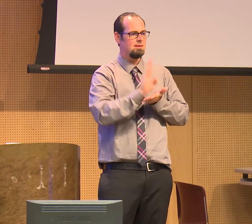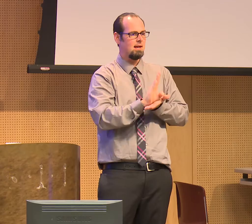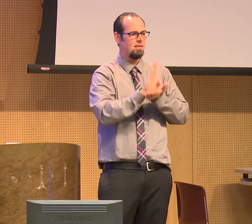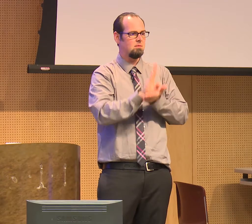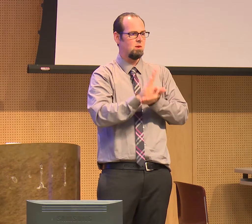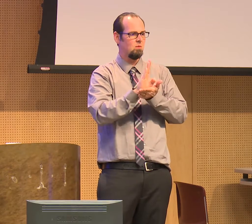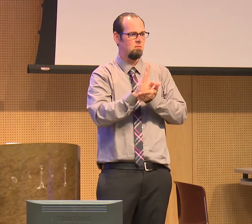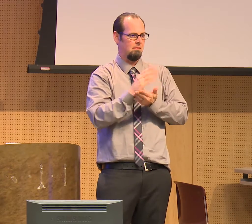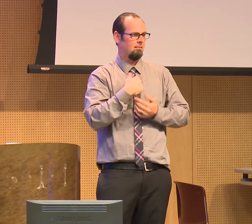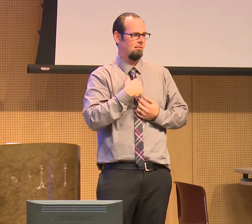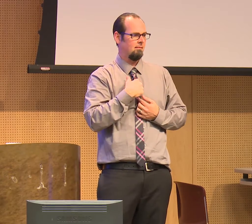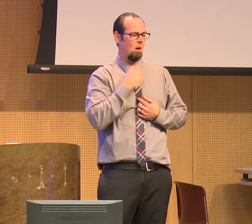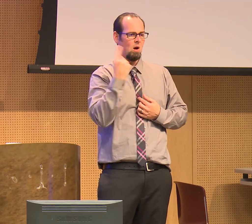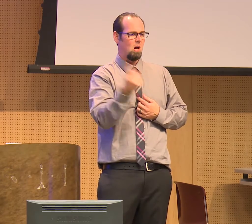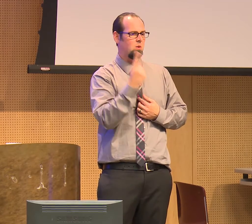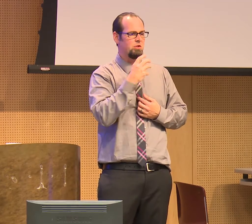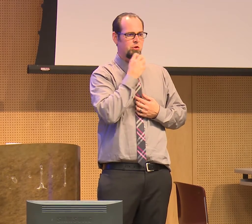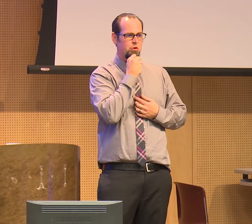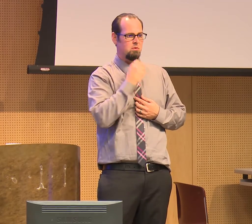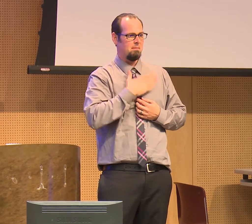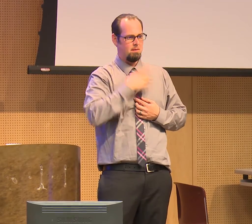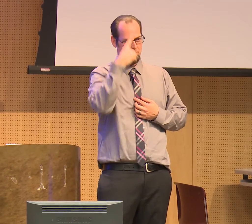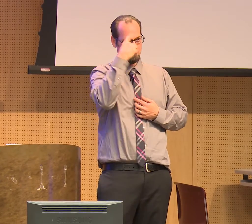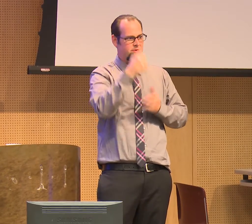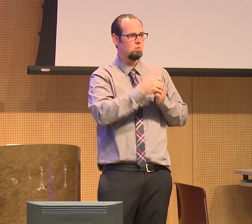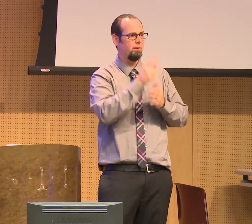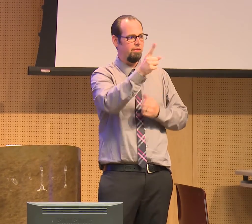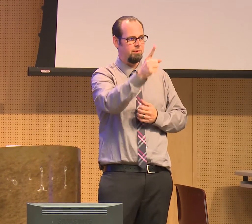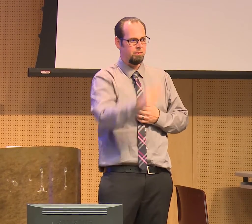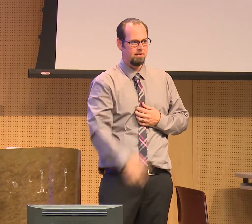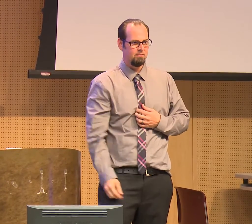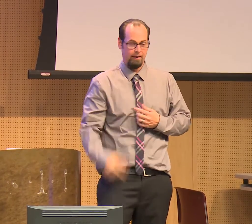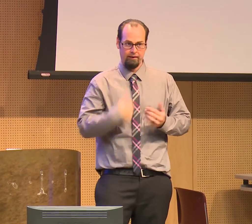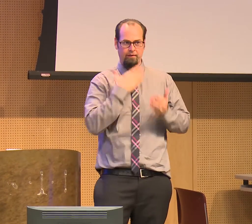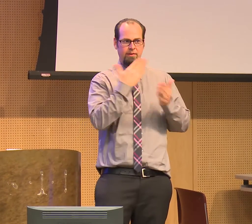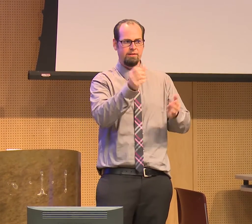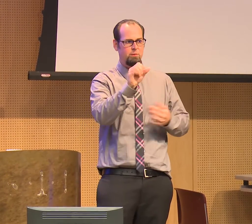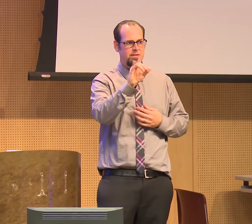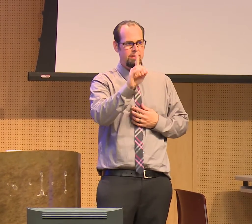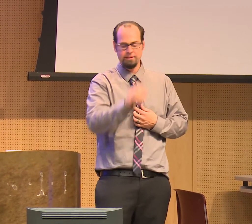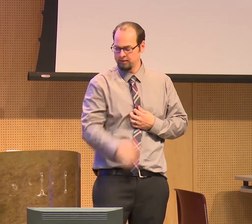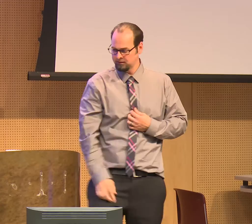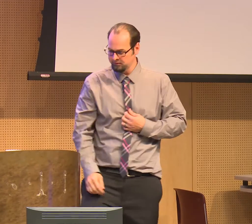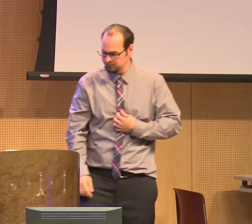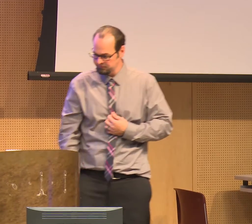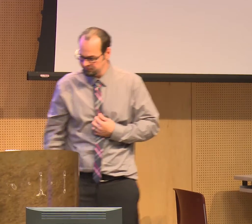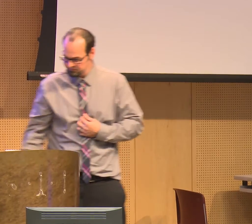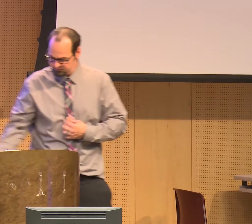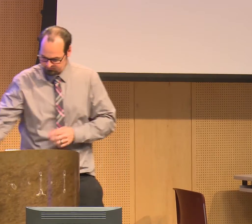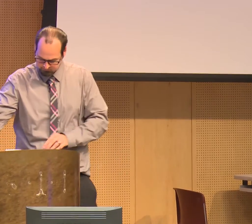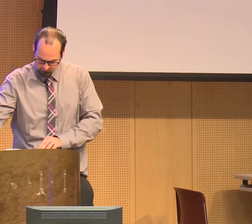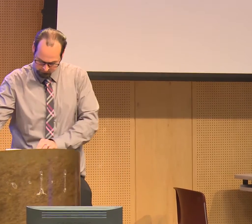And Sid, he's off on his sailboat somewhere. I thank you, Sid.